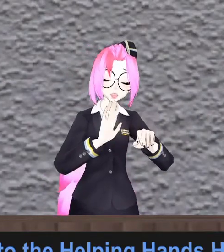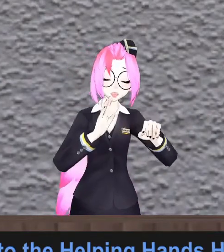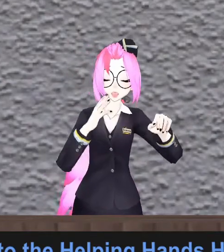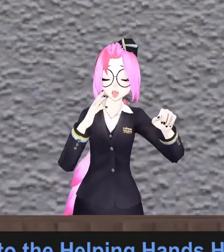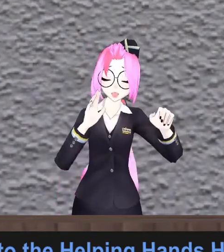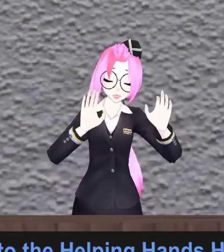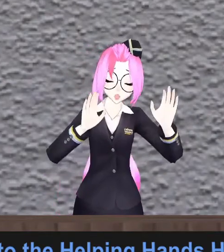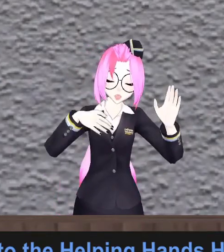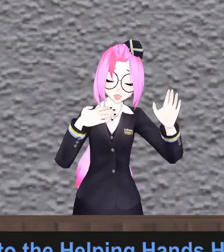example of,